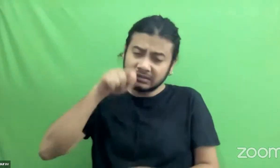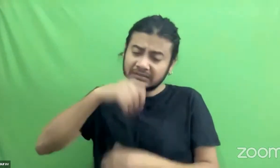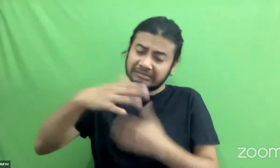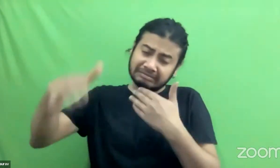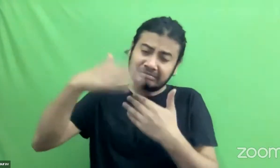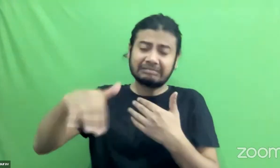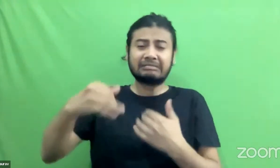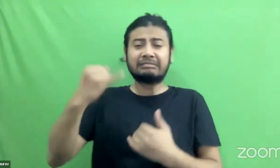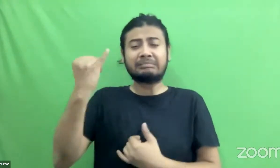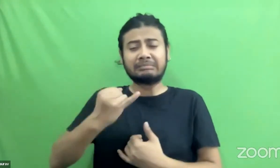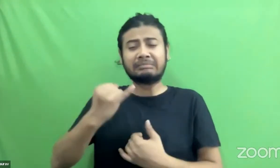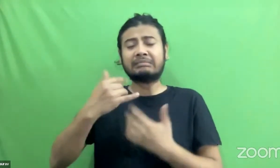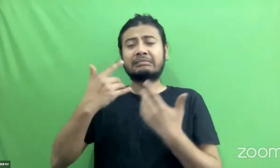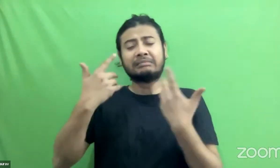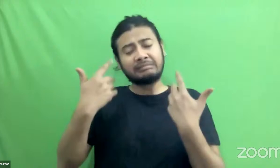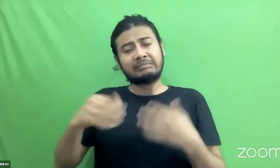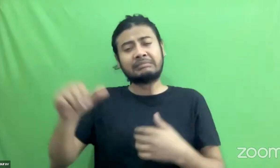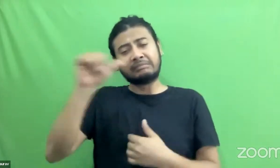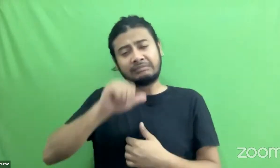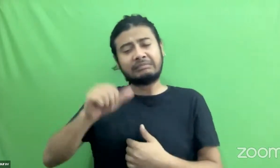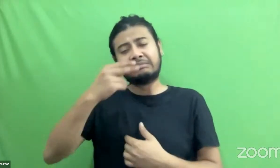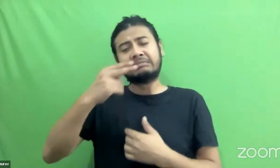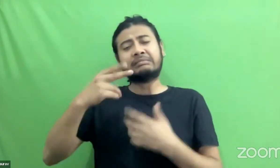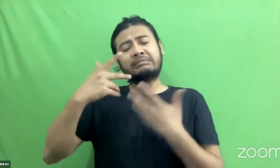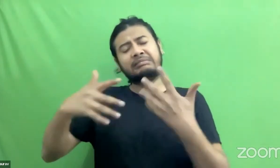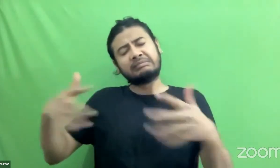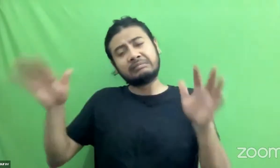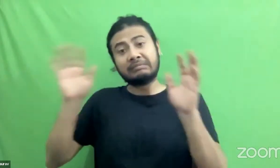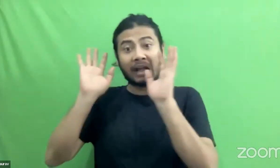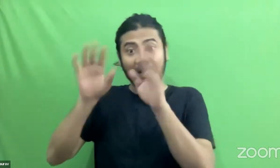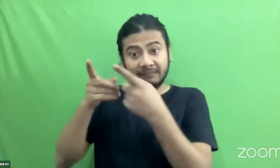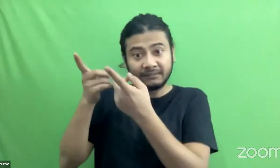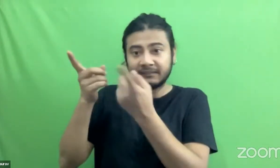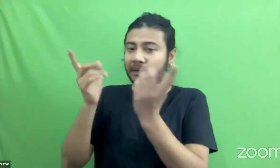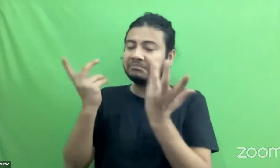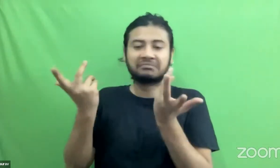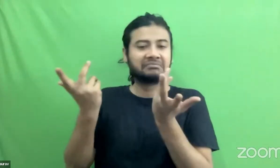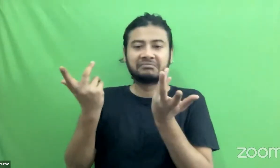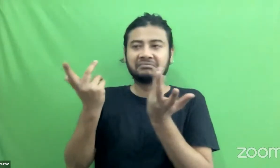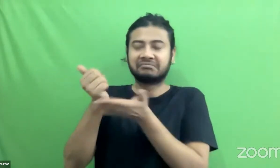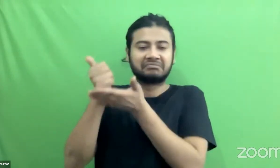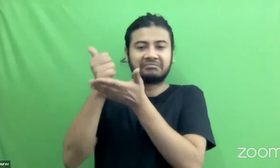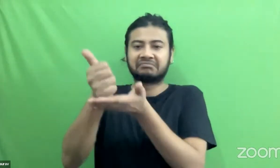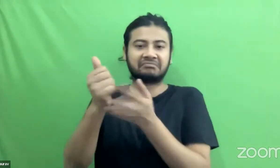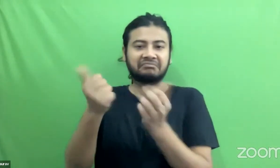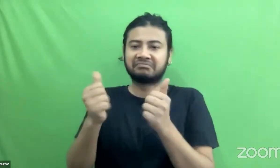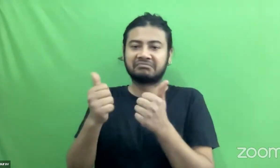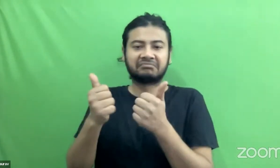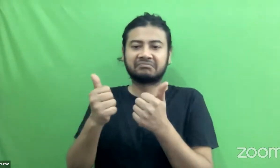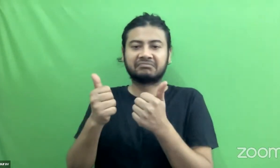them, there is no protection. They can very easily become animal in the next